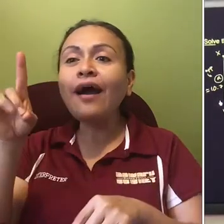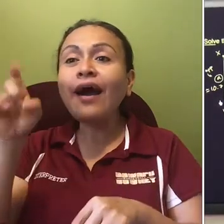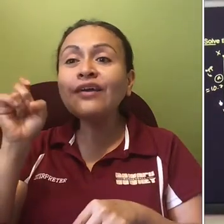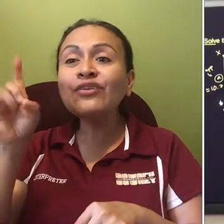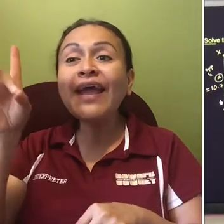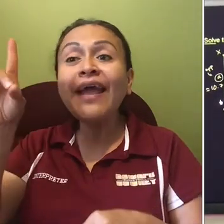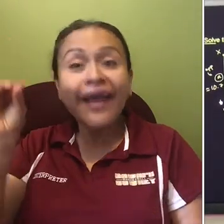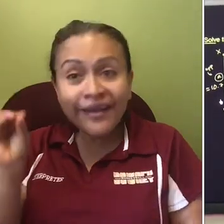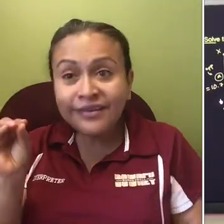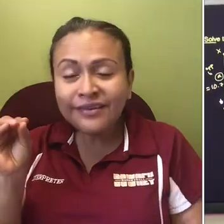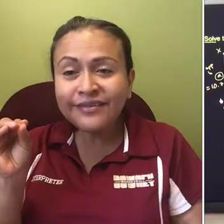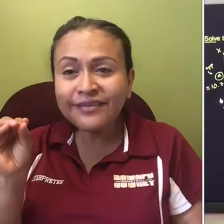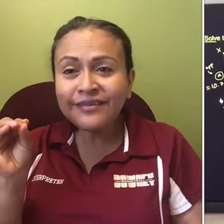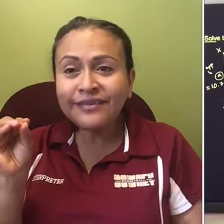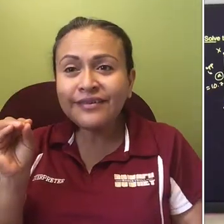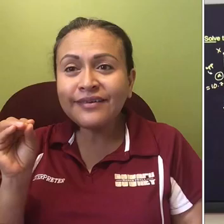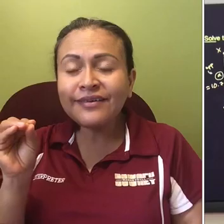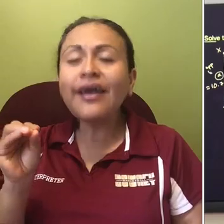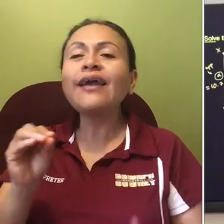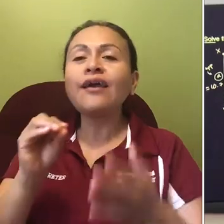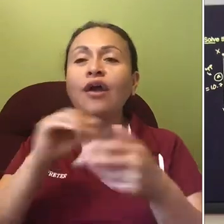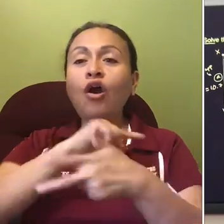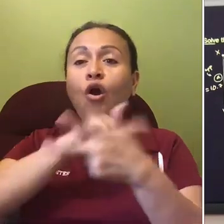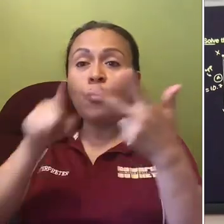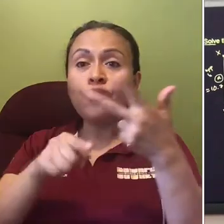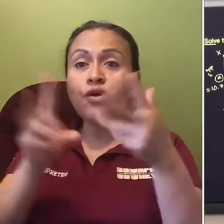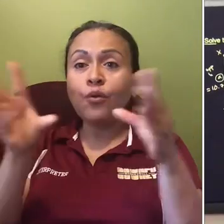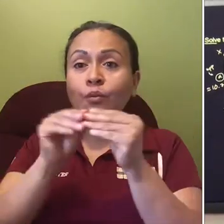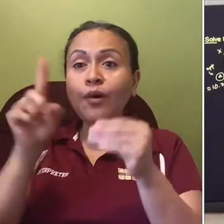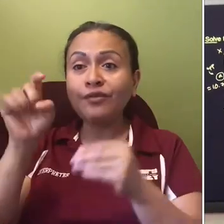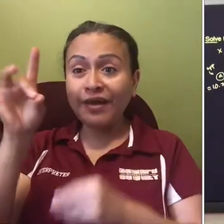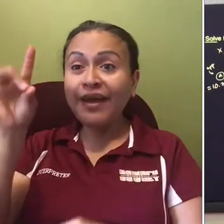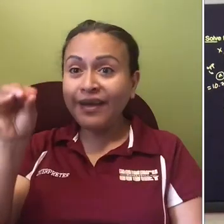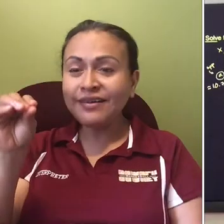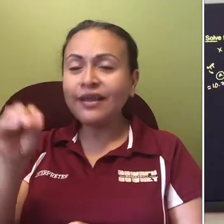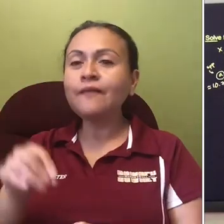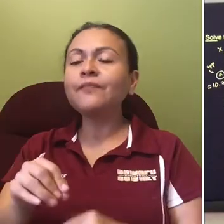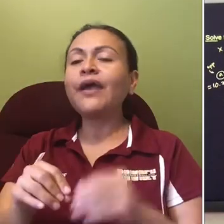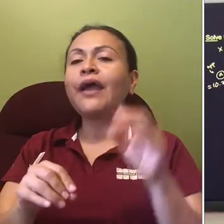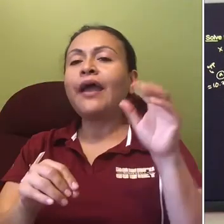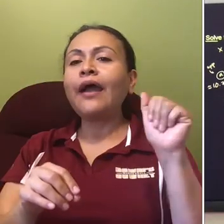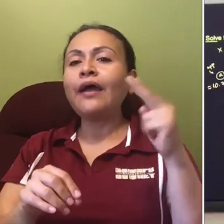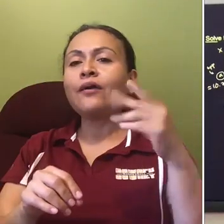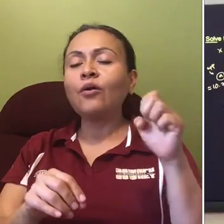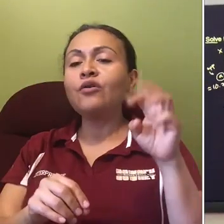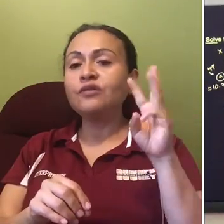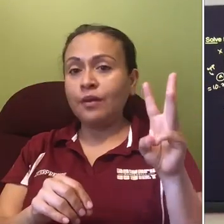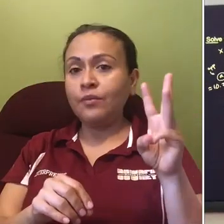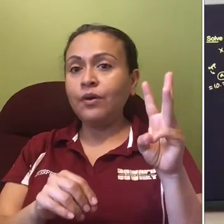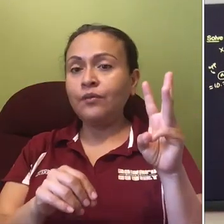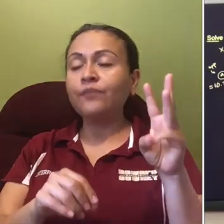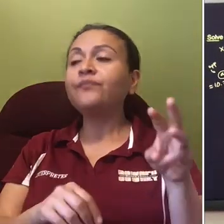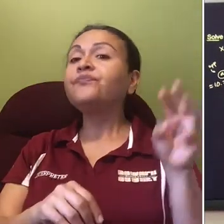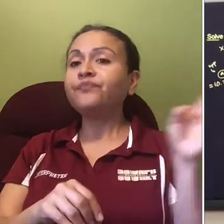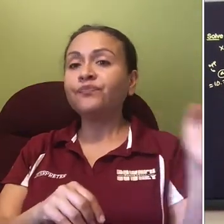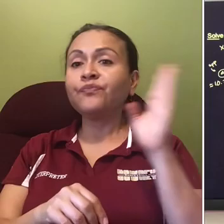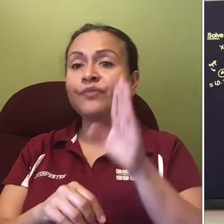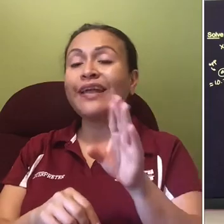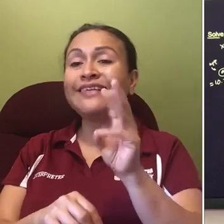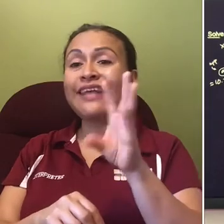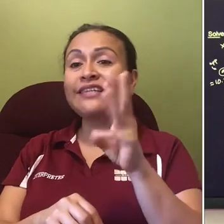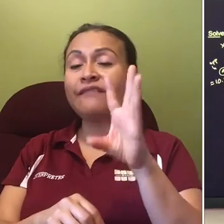degrees. So angle W plus 65 degrees, that's this angle right up